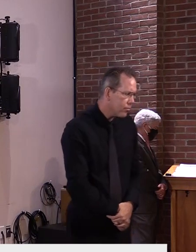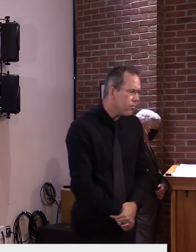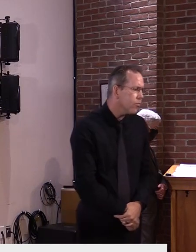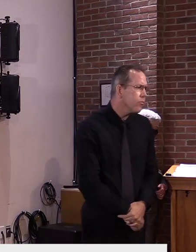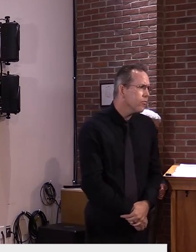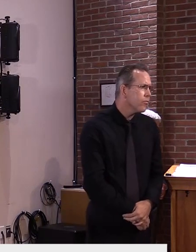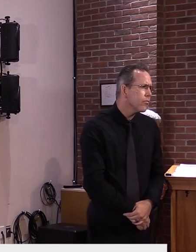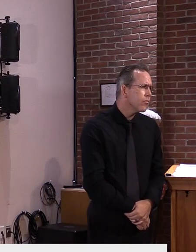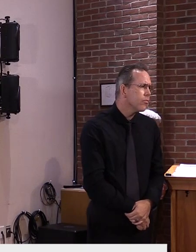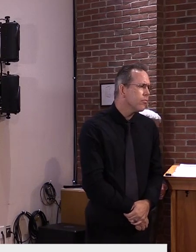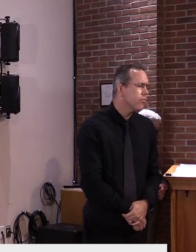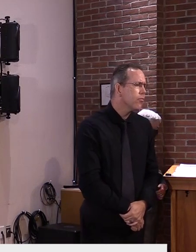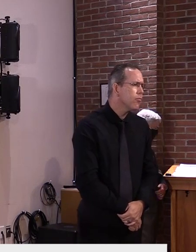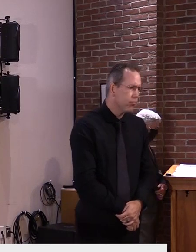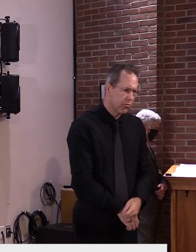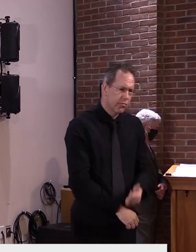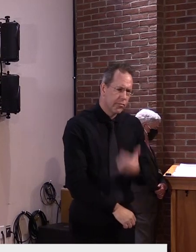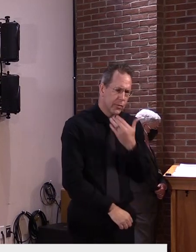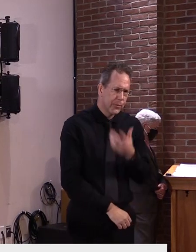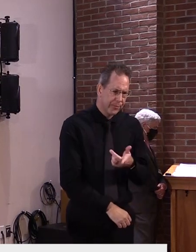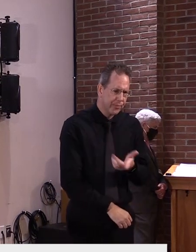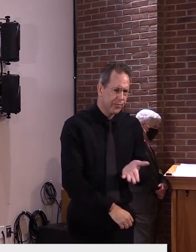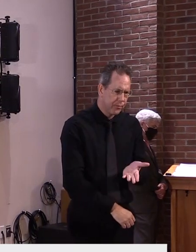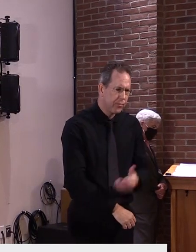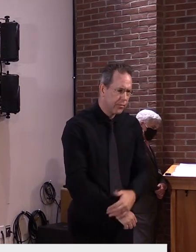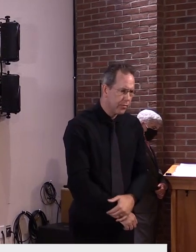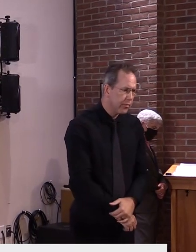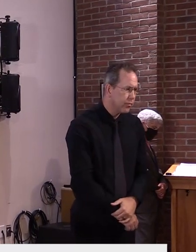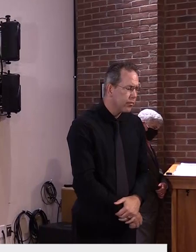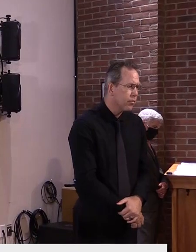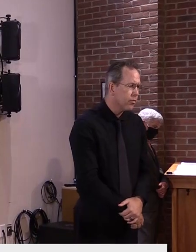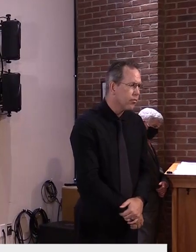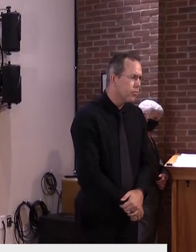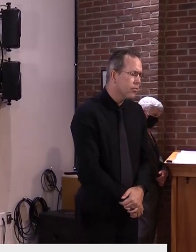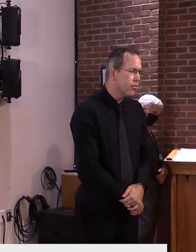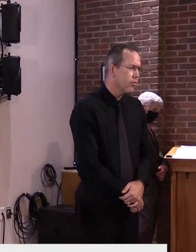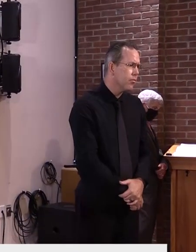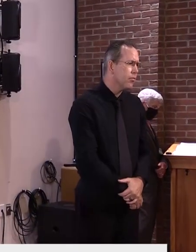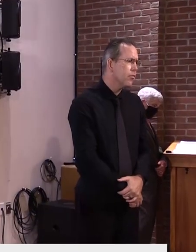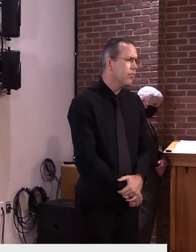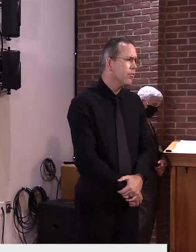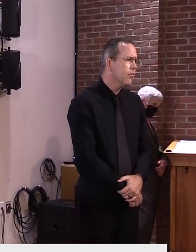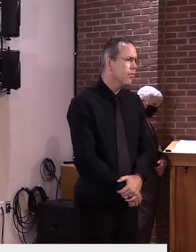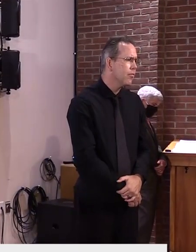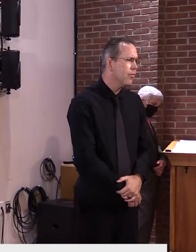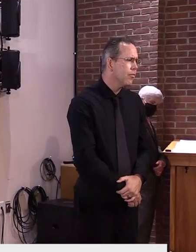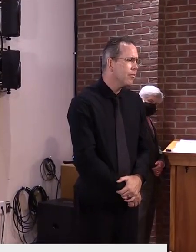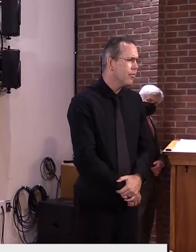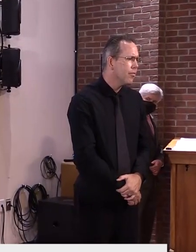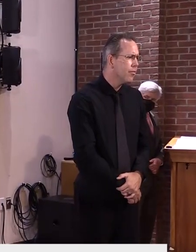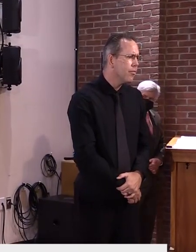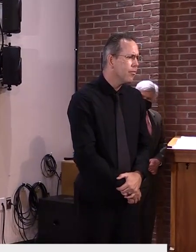Thank you. Along the same lines, is that other New England state, Connecticut?